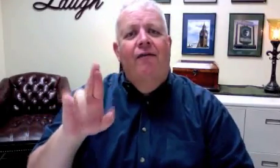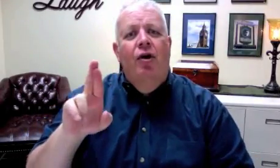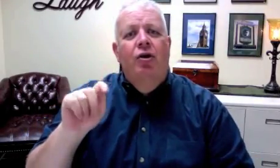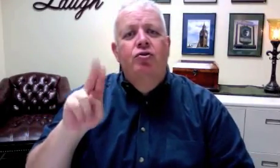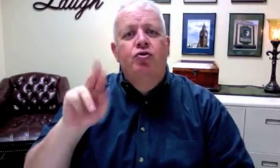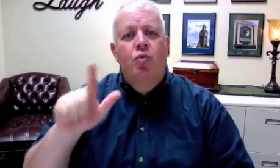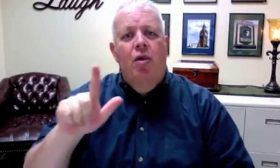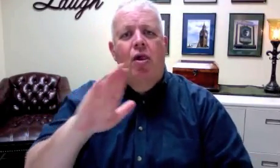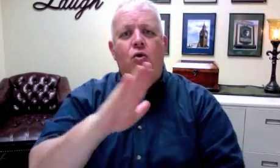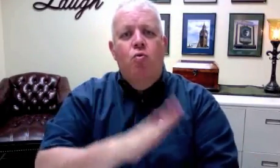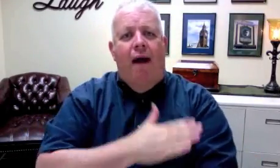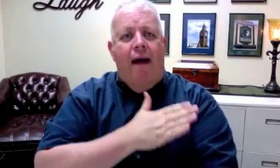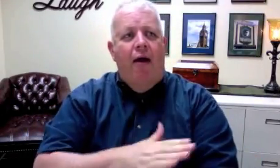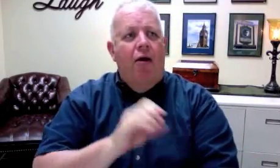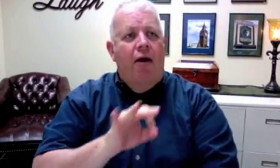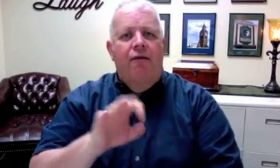2,052 voices.